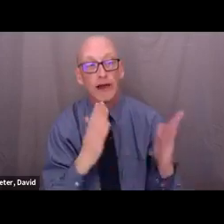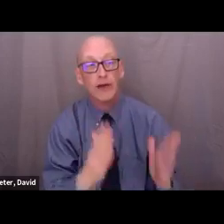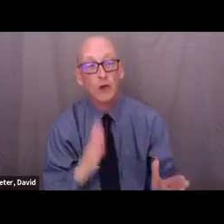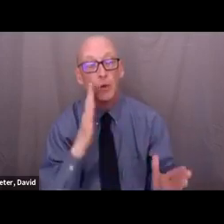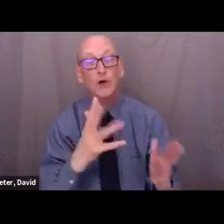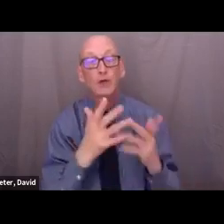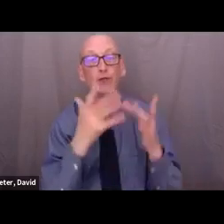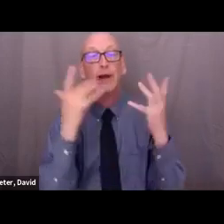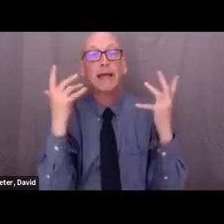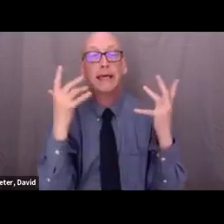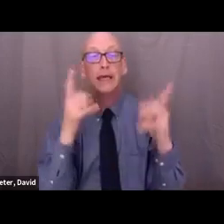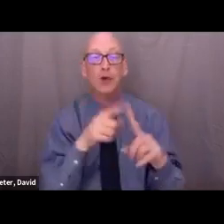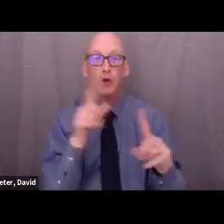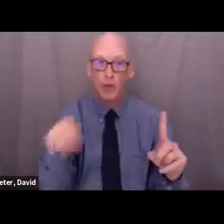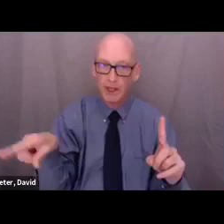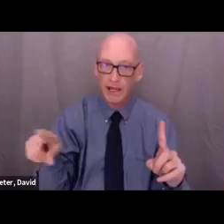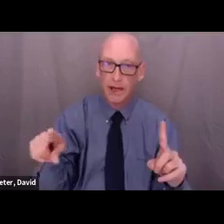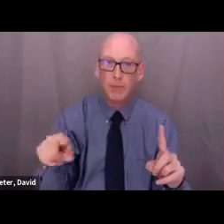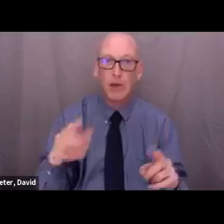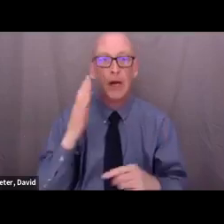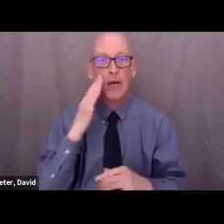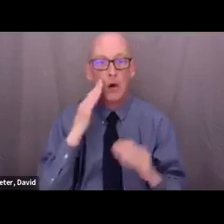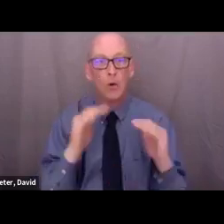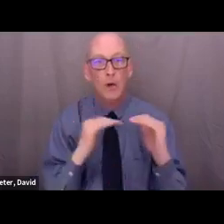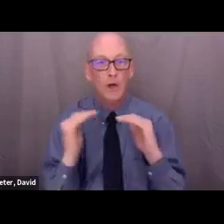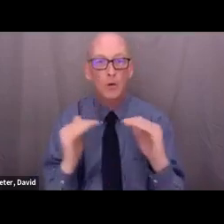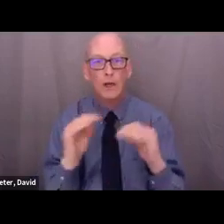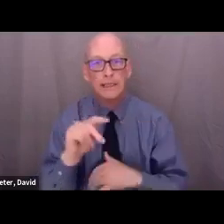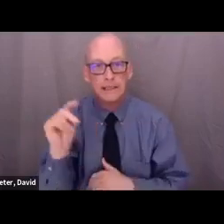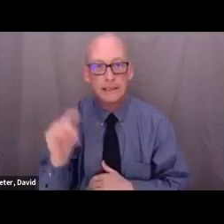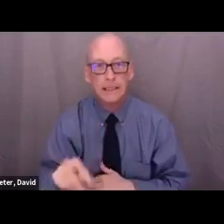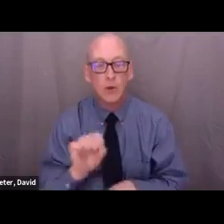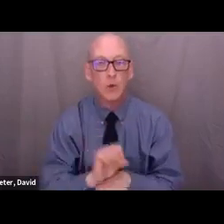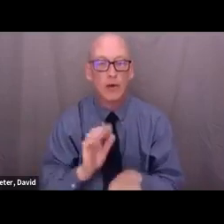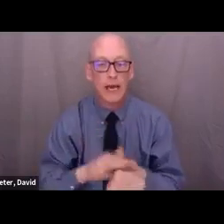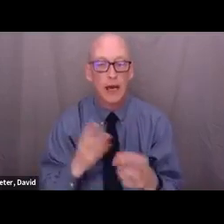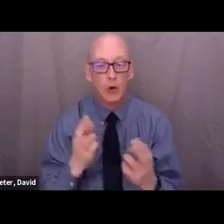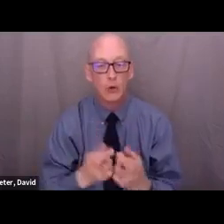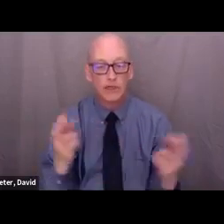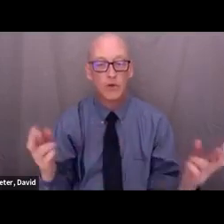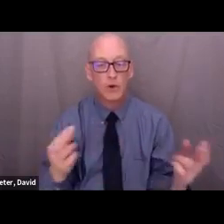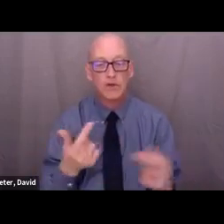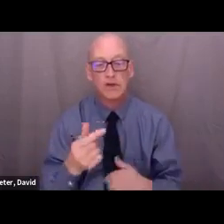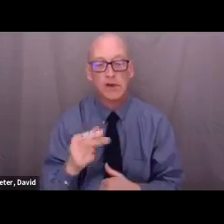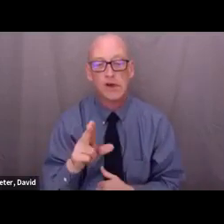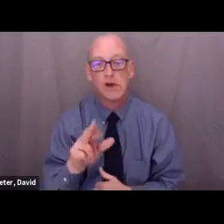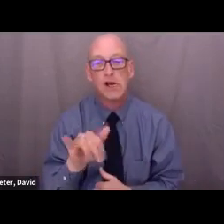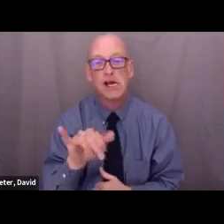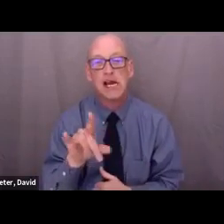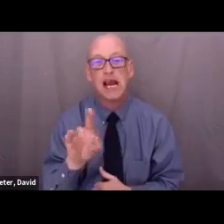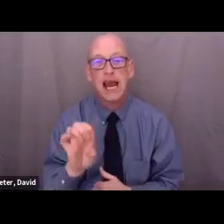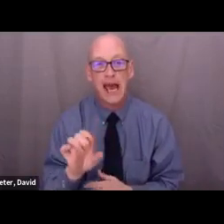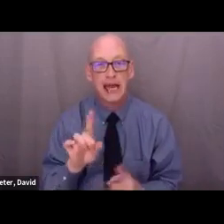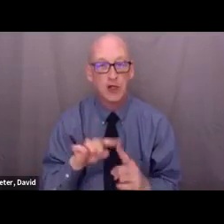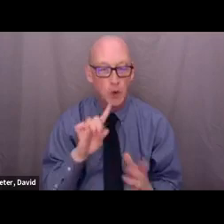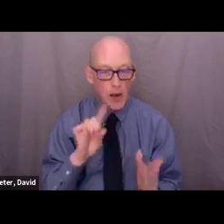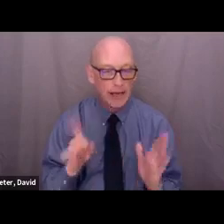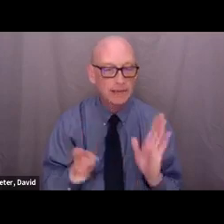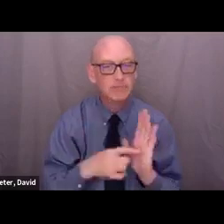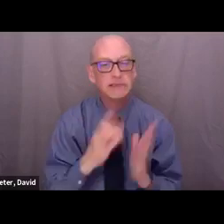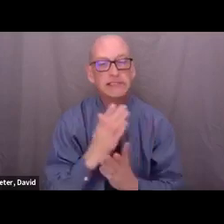them. I know that Equality Toledo has been working on a resource guide for some time to identify some doctors in the